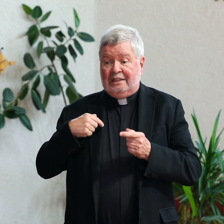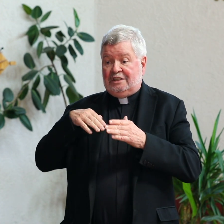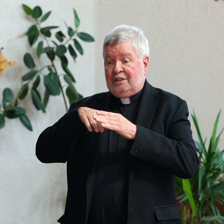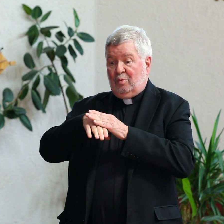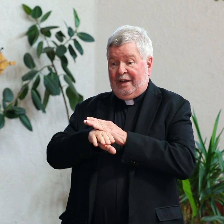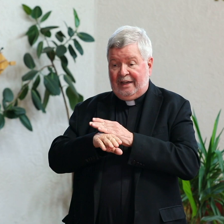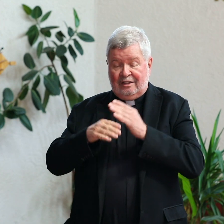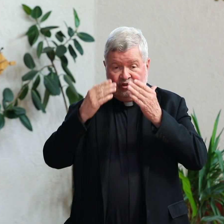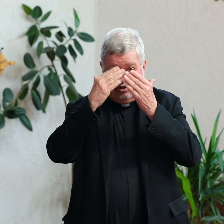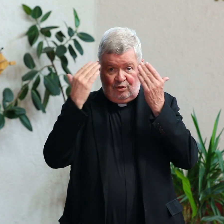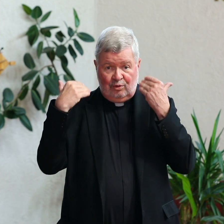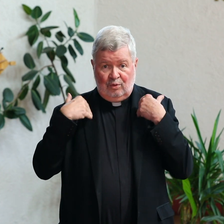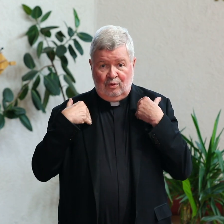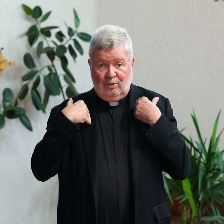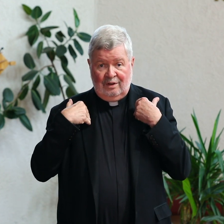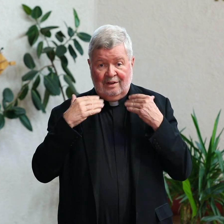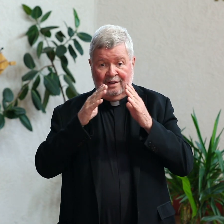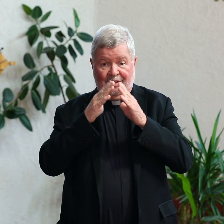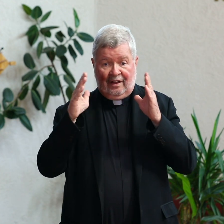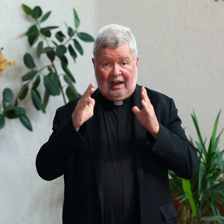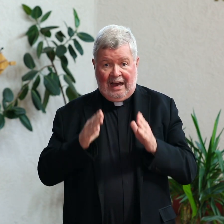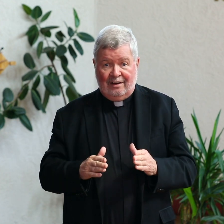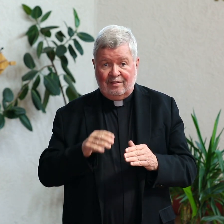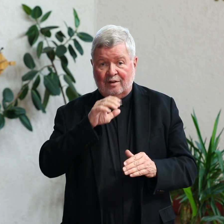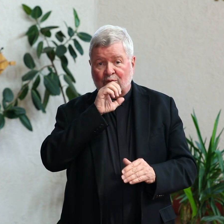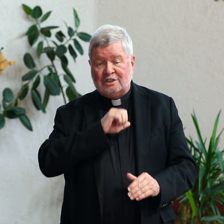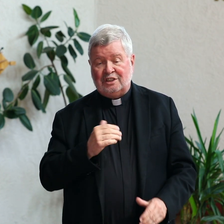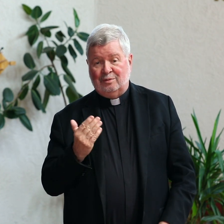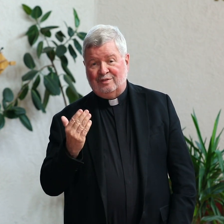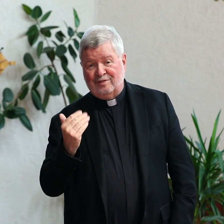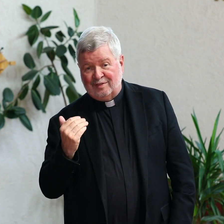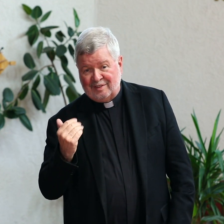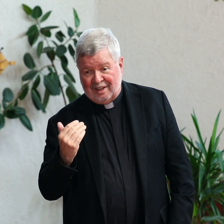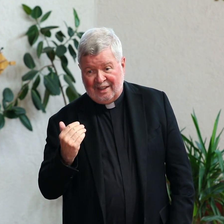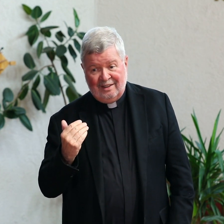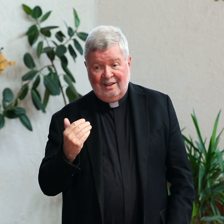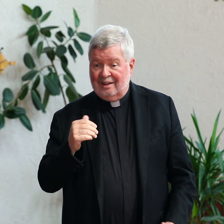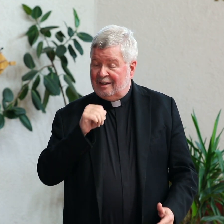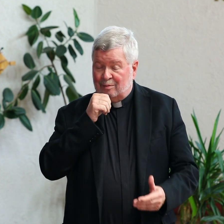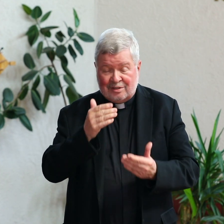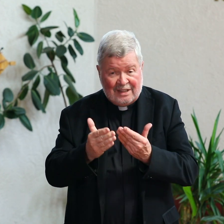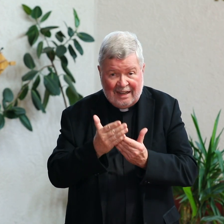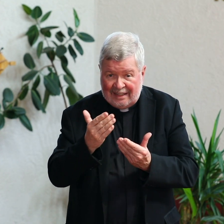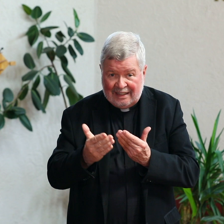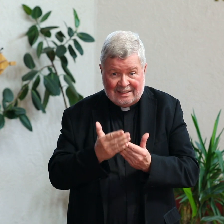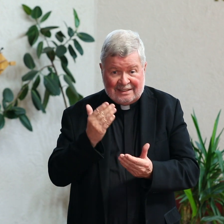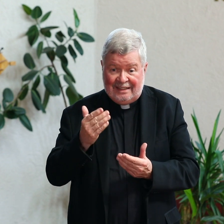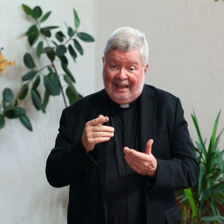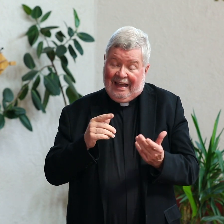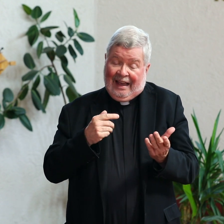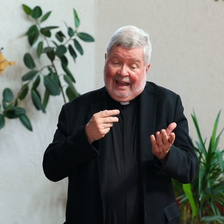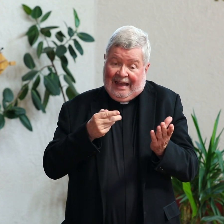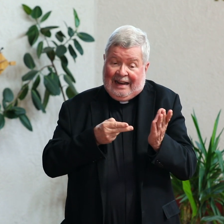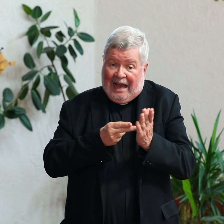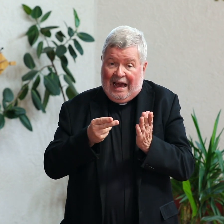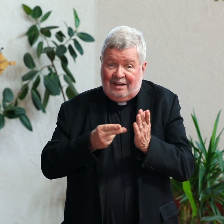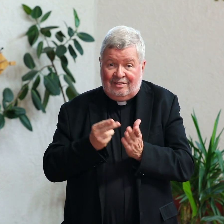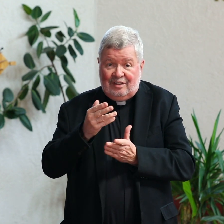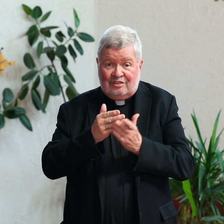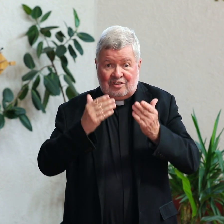She went into the convent when she was 15. It was not easy. And honestly, some